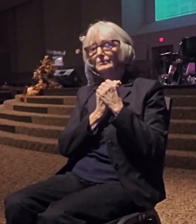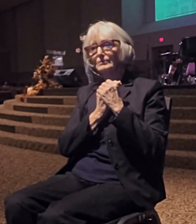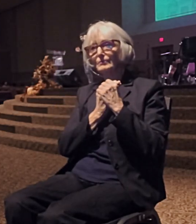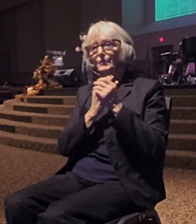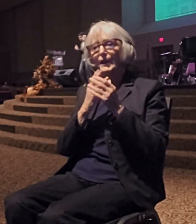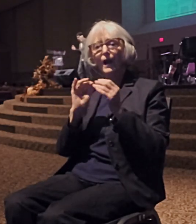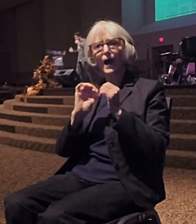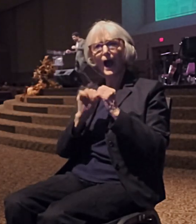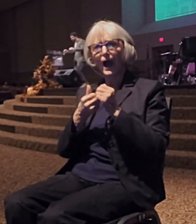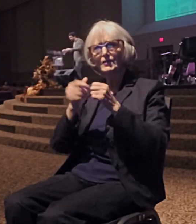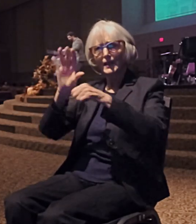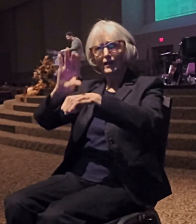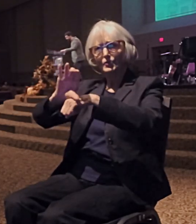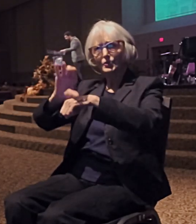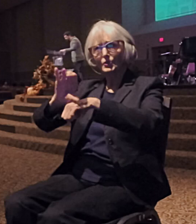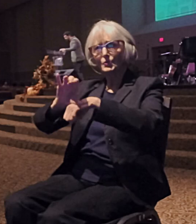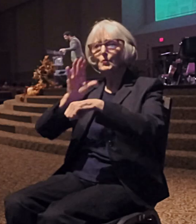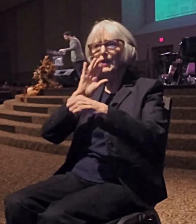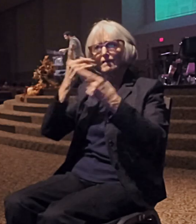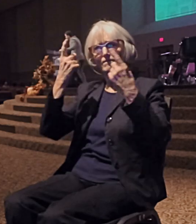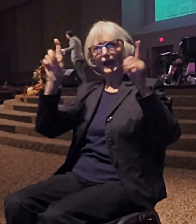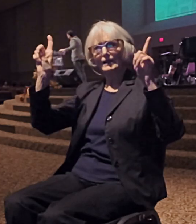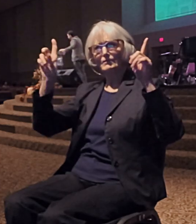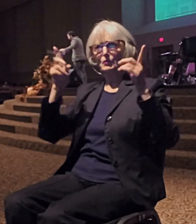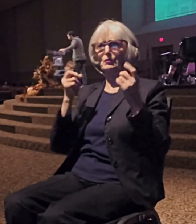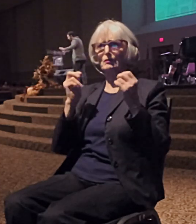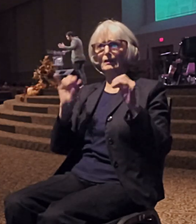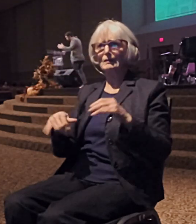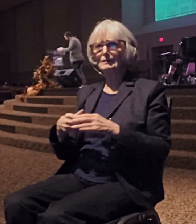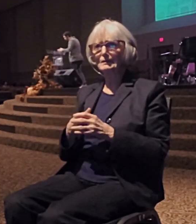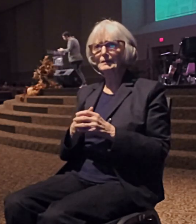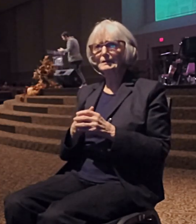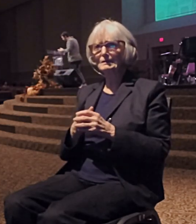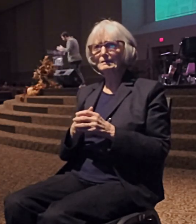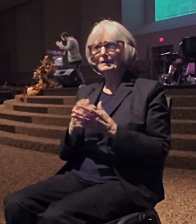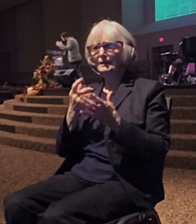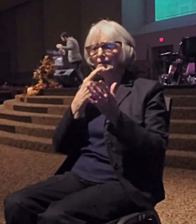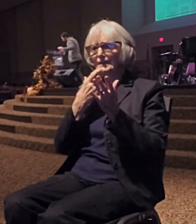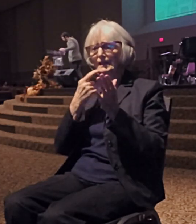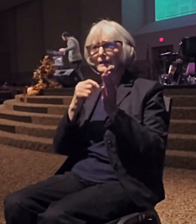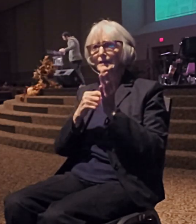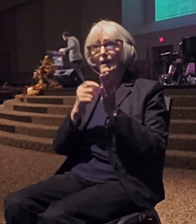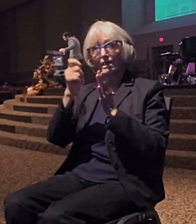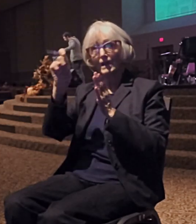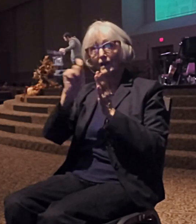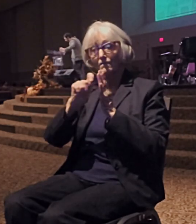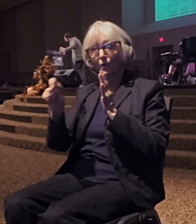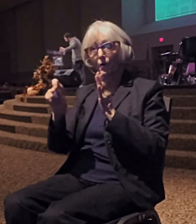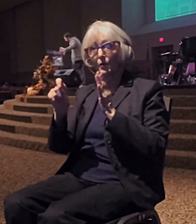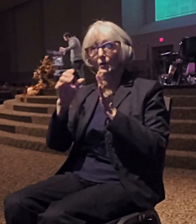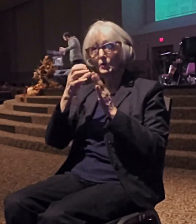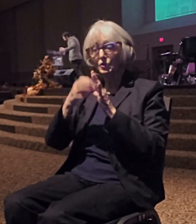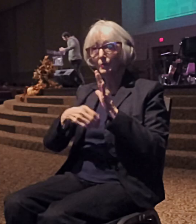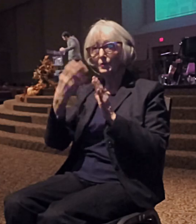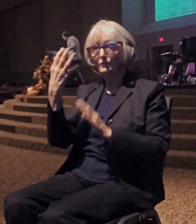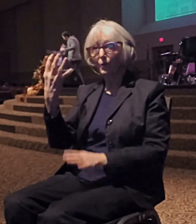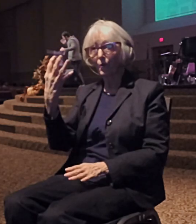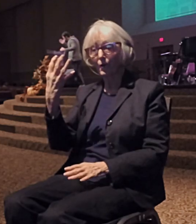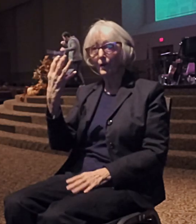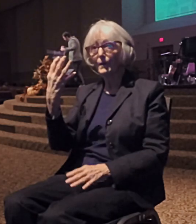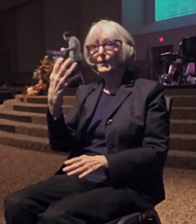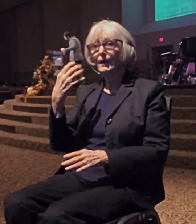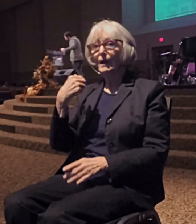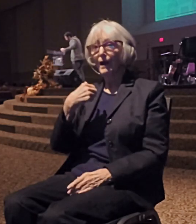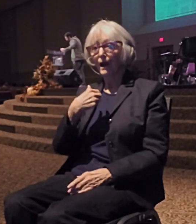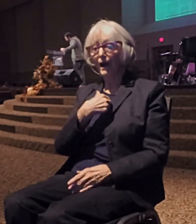Now, how is this church going to be effective in doing all this? Well, look what he says then. Therefore, chapter 4, we looked at this last week.